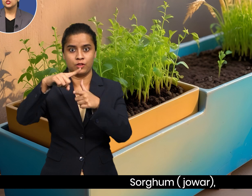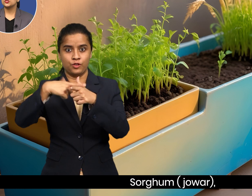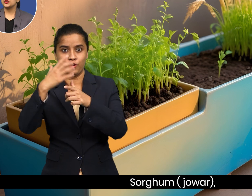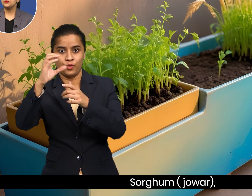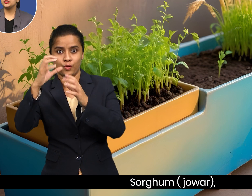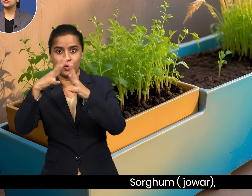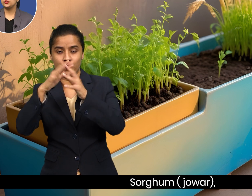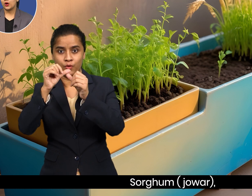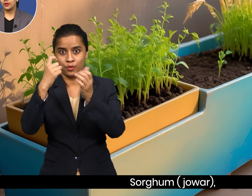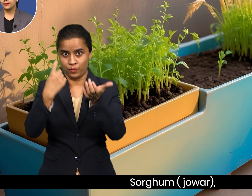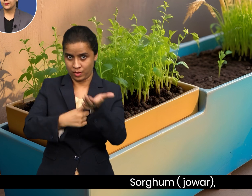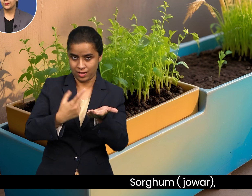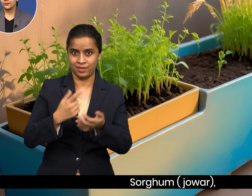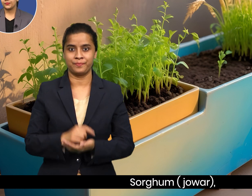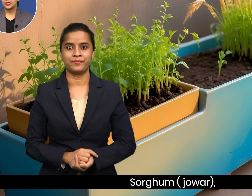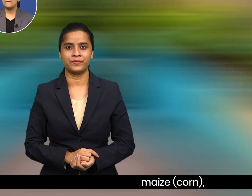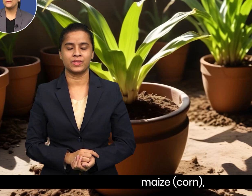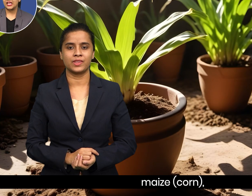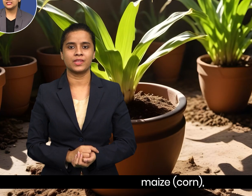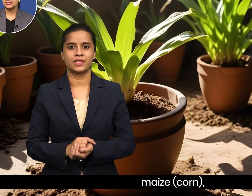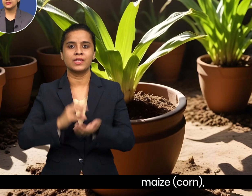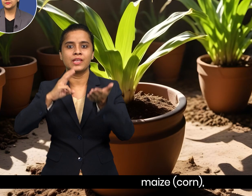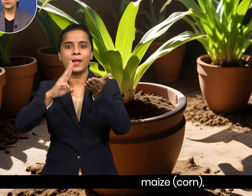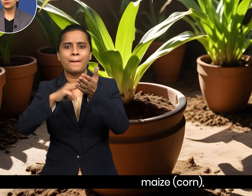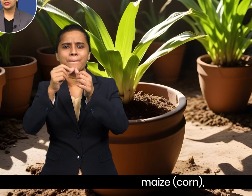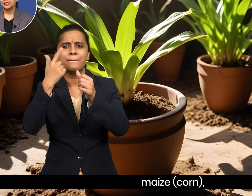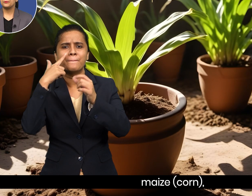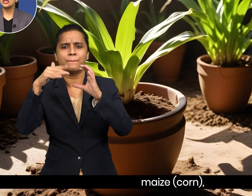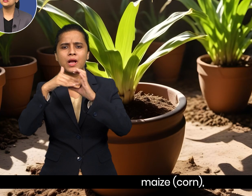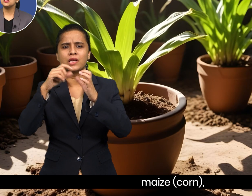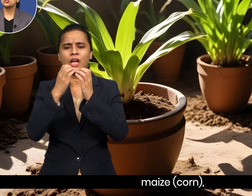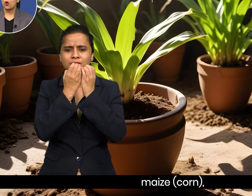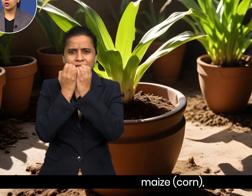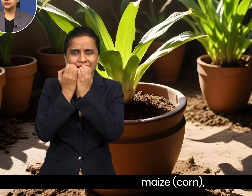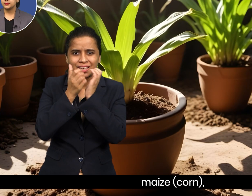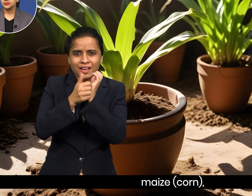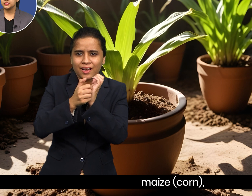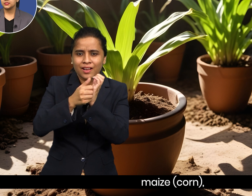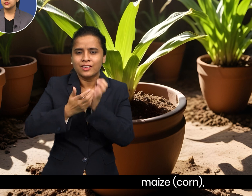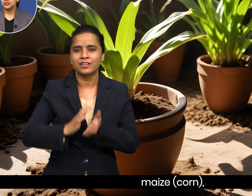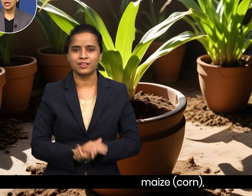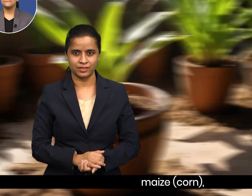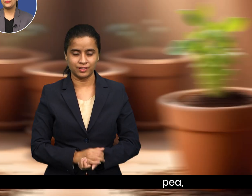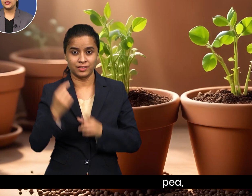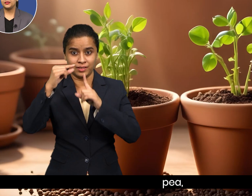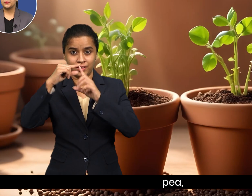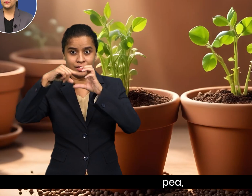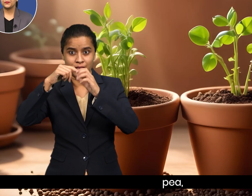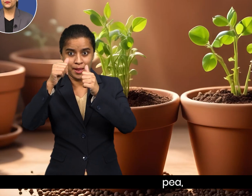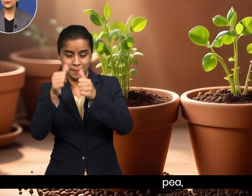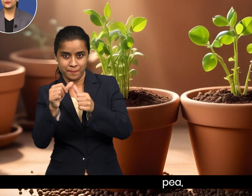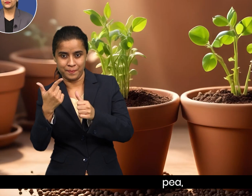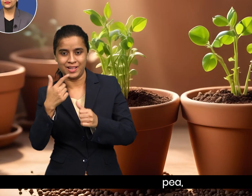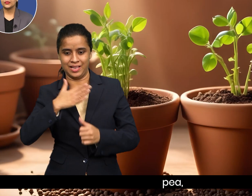sorghum, sorghum means jowar, maize, maize means corn, pea,